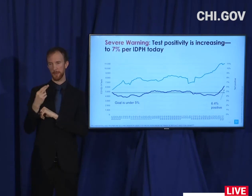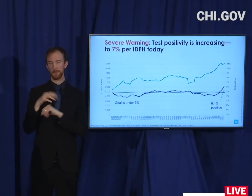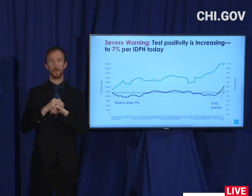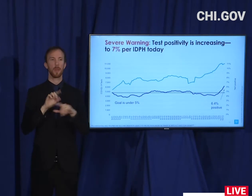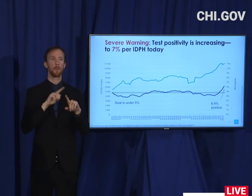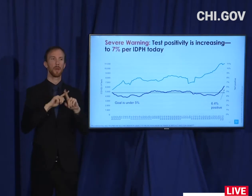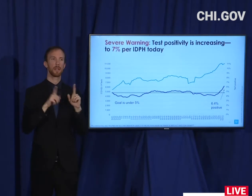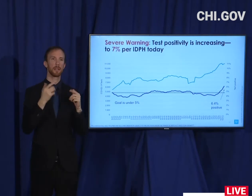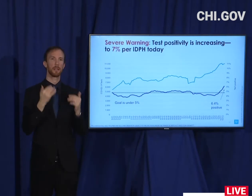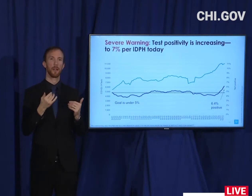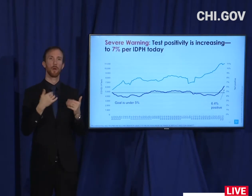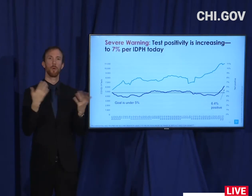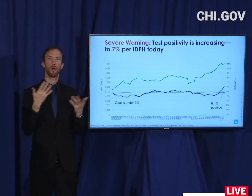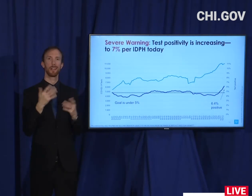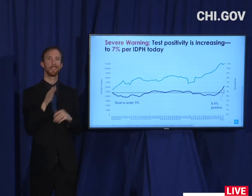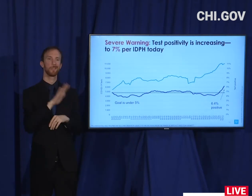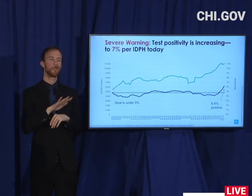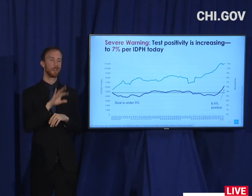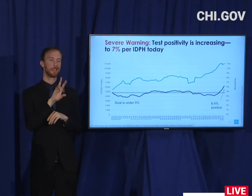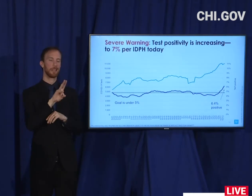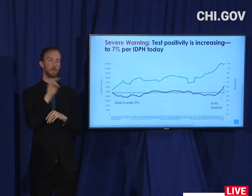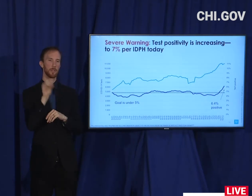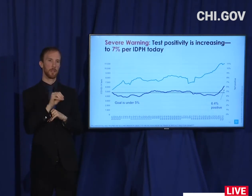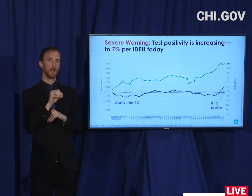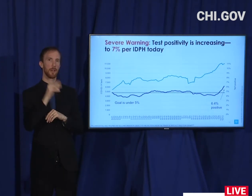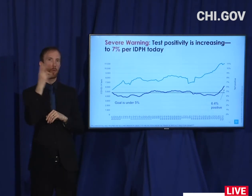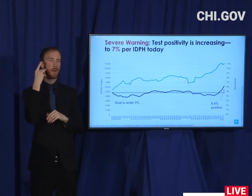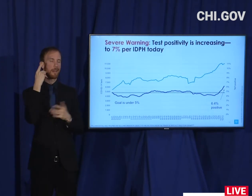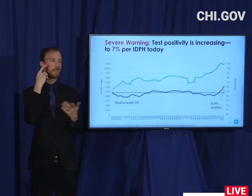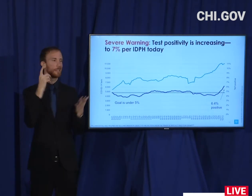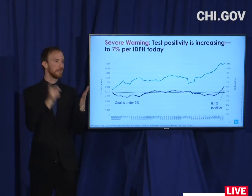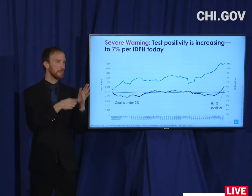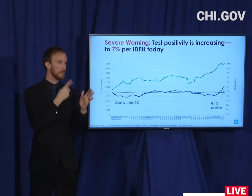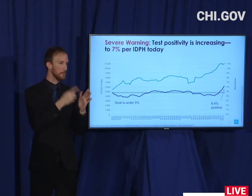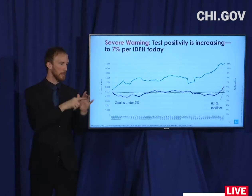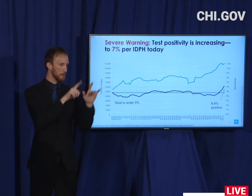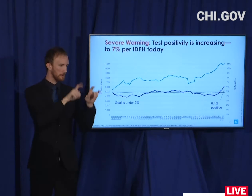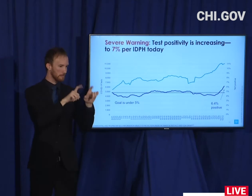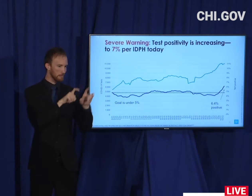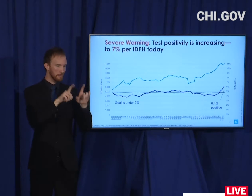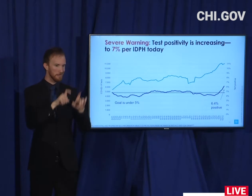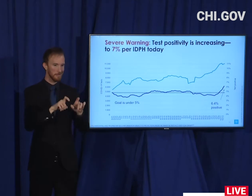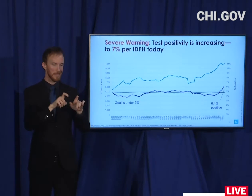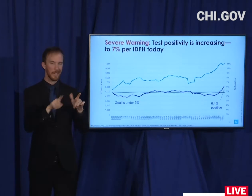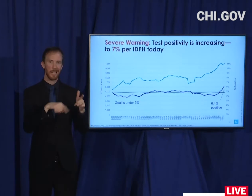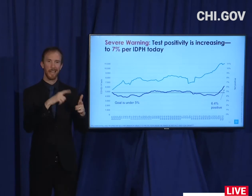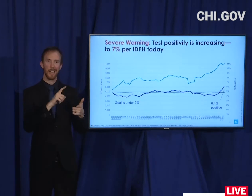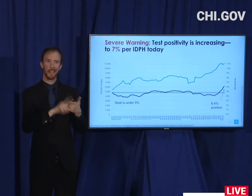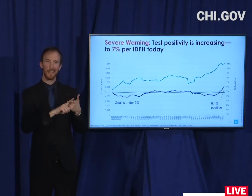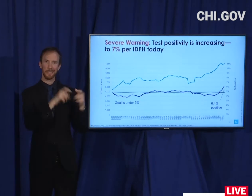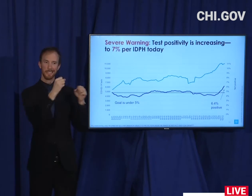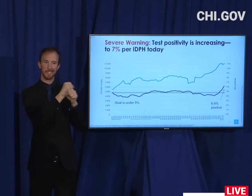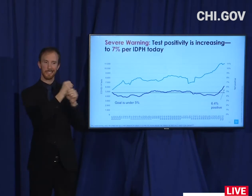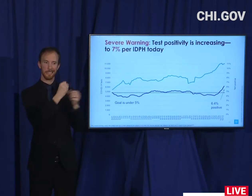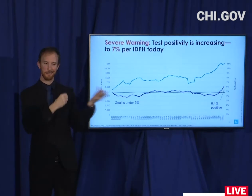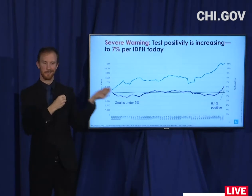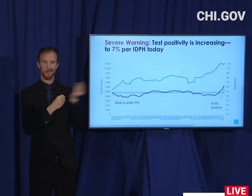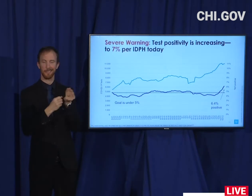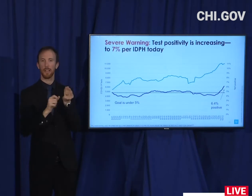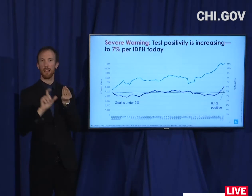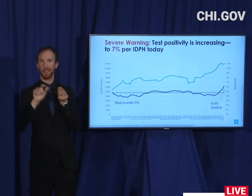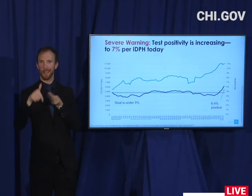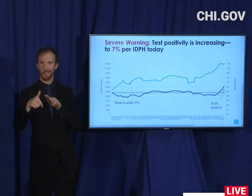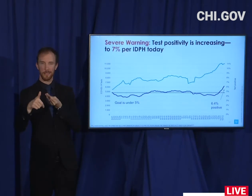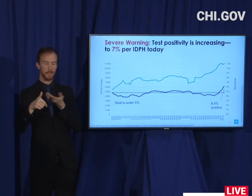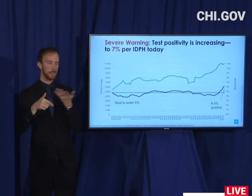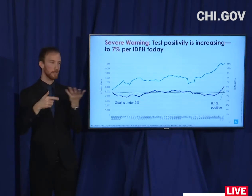the state numbers, because there can be some delay in terms of when numbers are coming in and whether we're counting the dates by when someone is